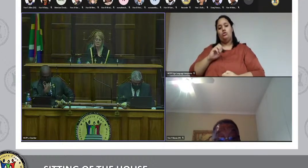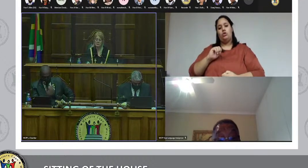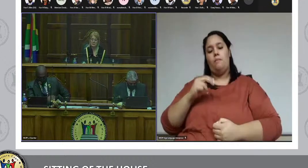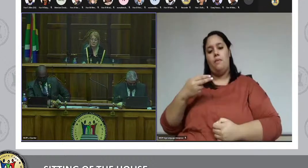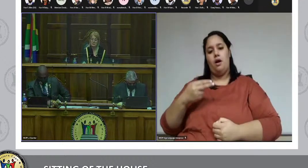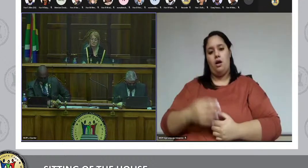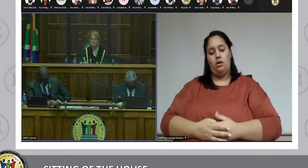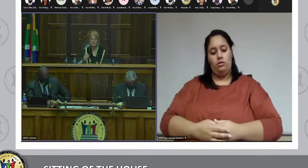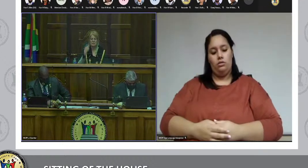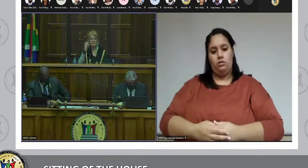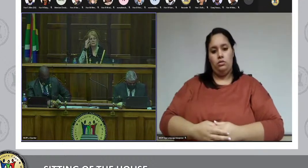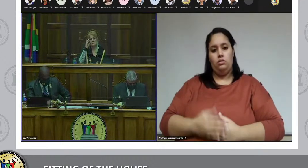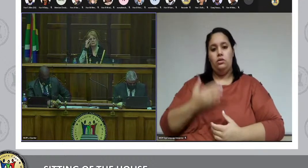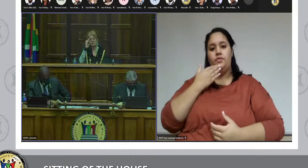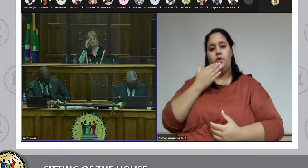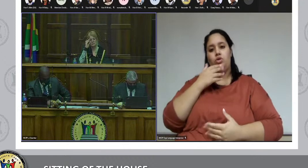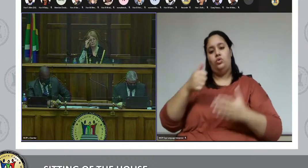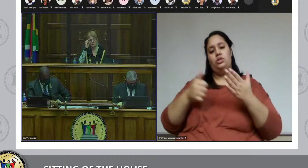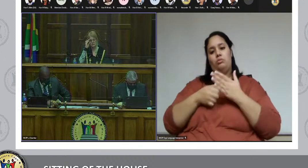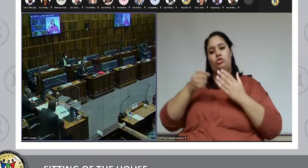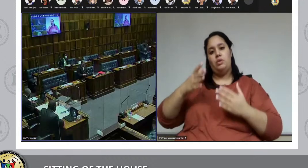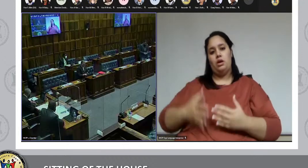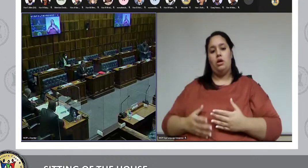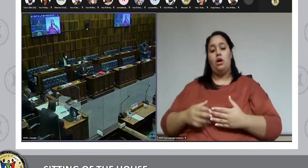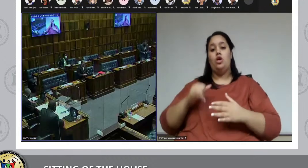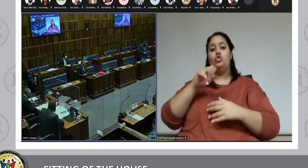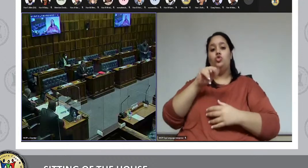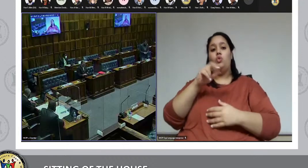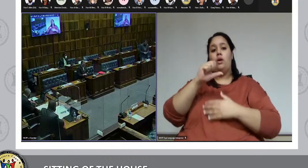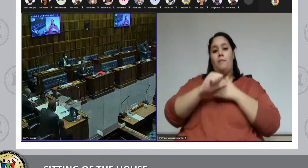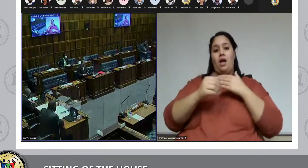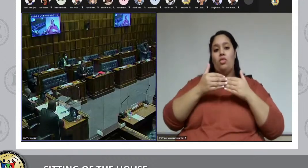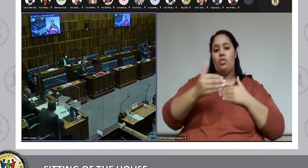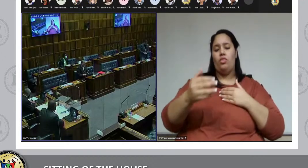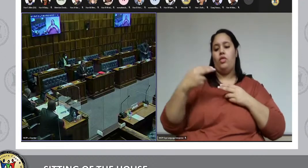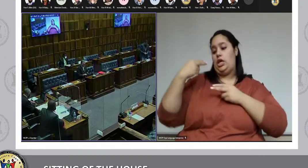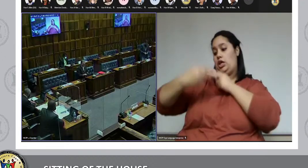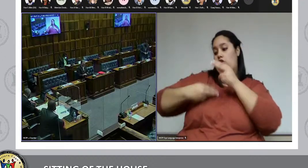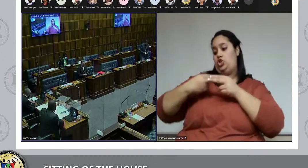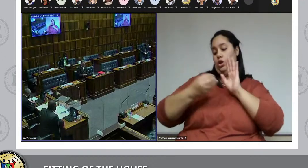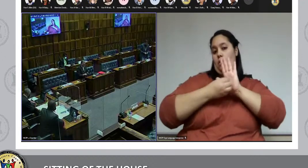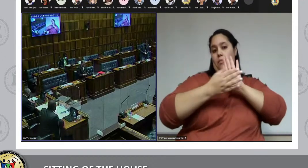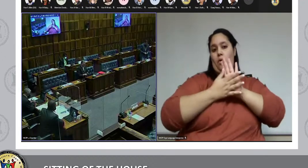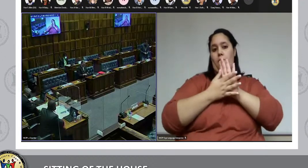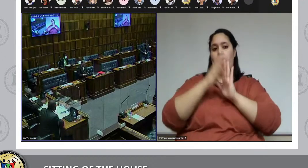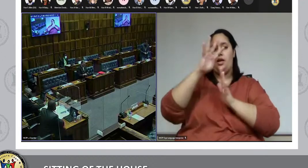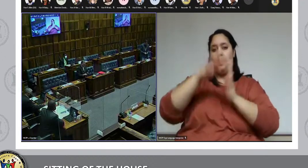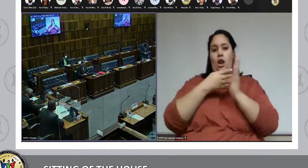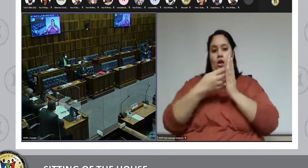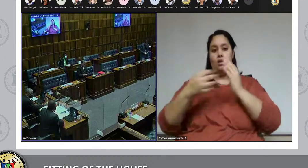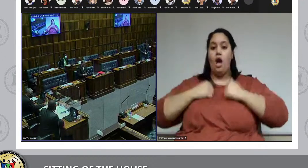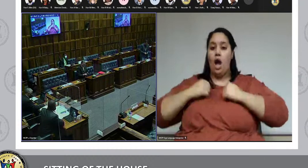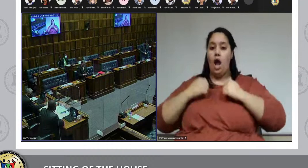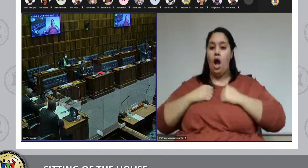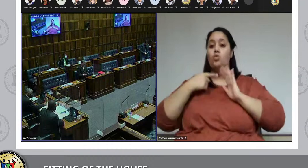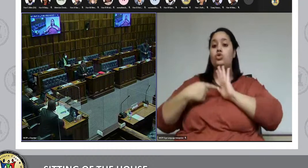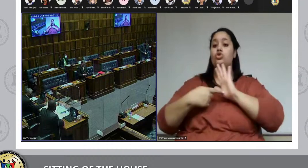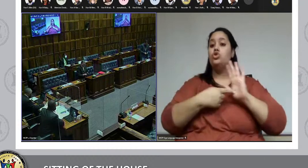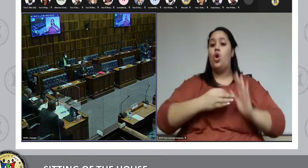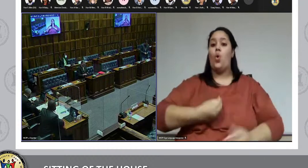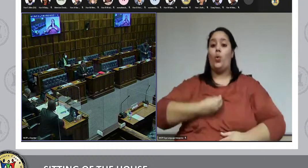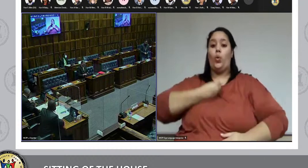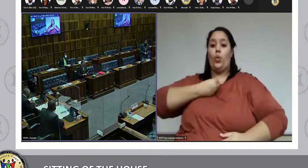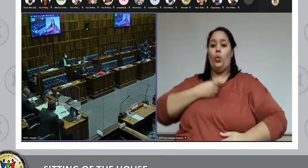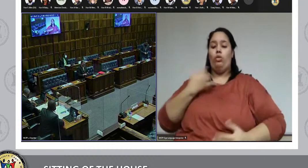Thank you, Deputy Speaker. The month of June is a historical month on our calendar, which marks the bravery of our youth, the heroes